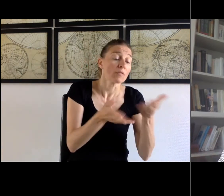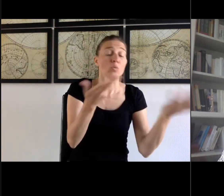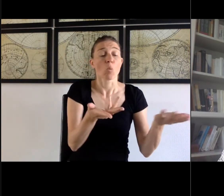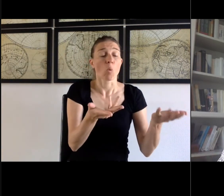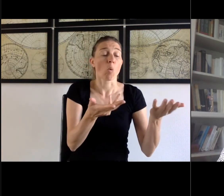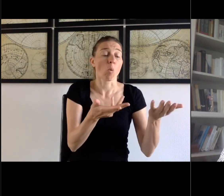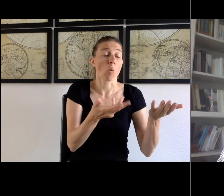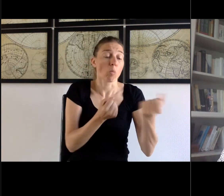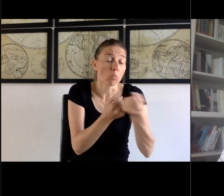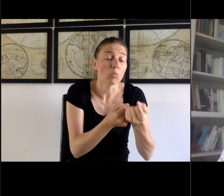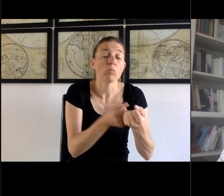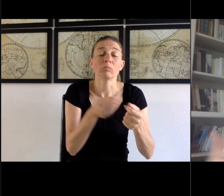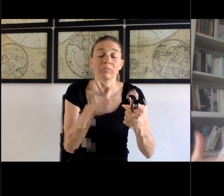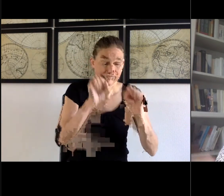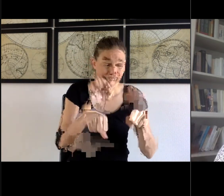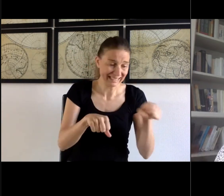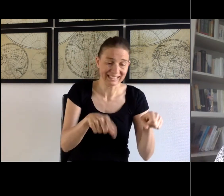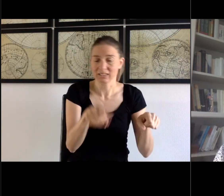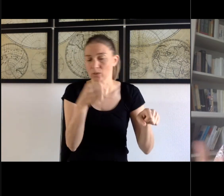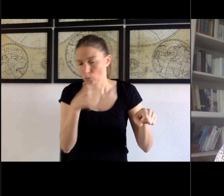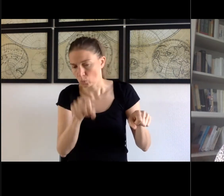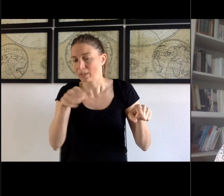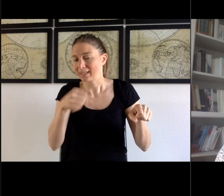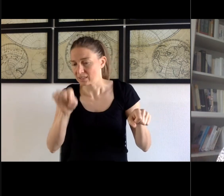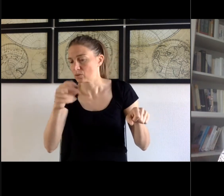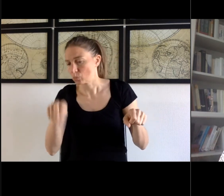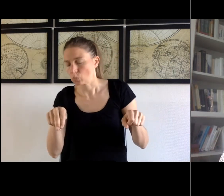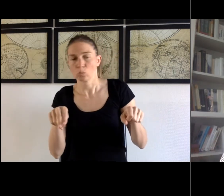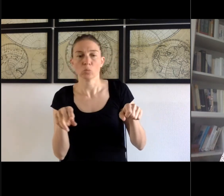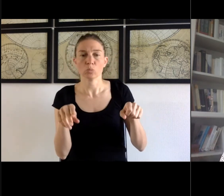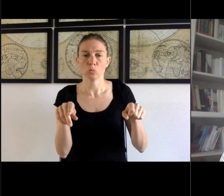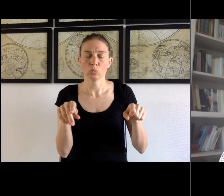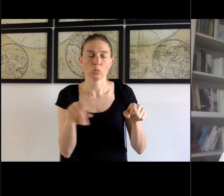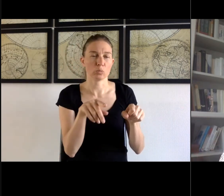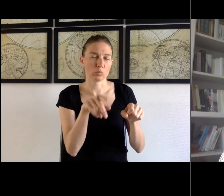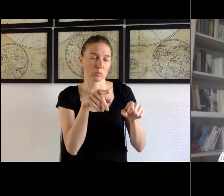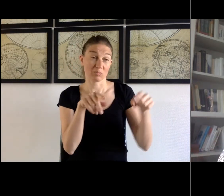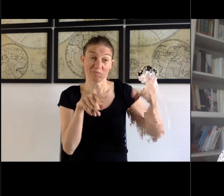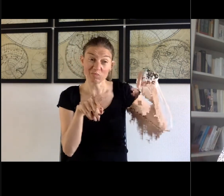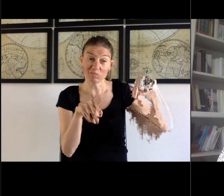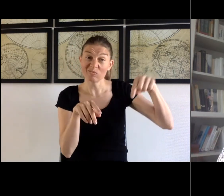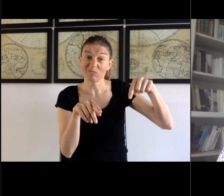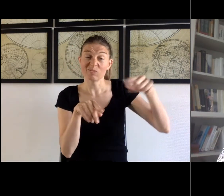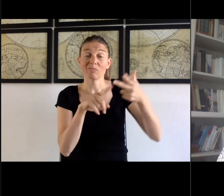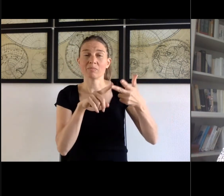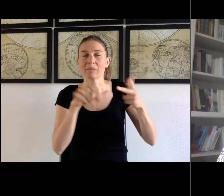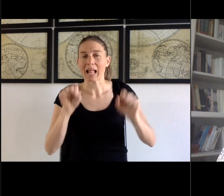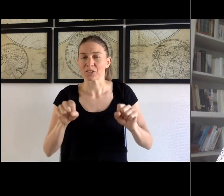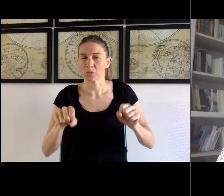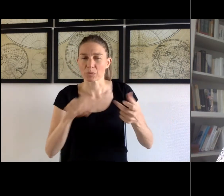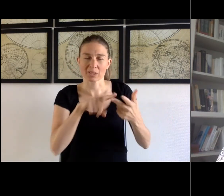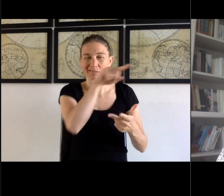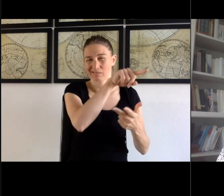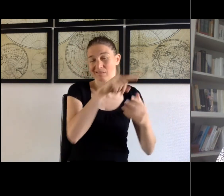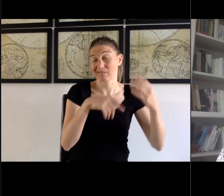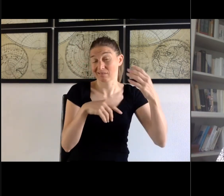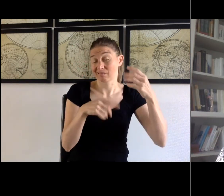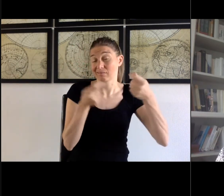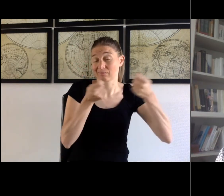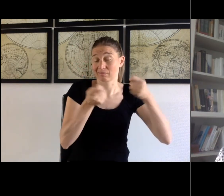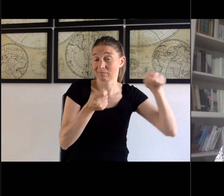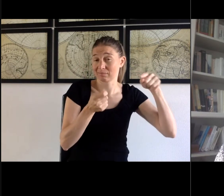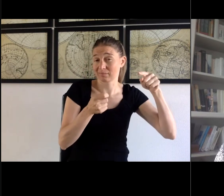allocated, or the person will be entitled to which benefits because of the determination and the assessment